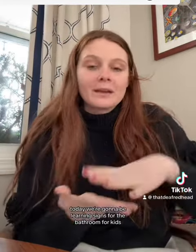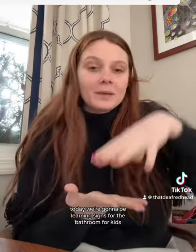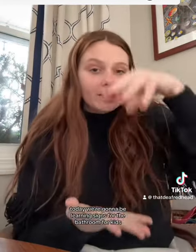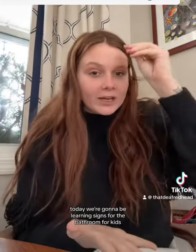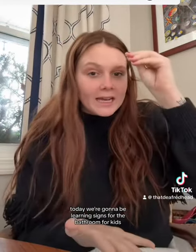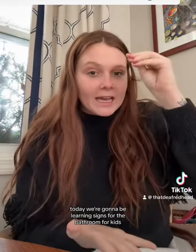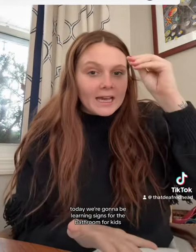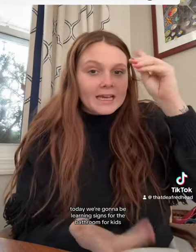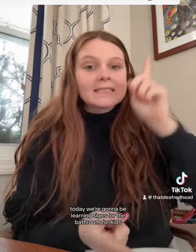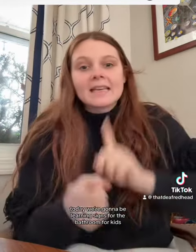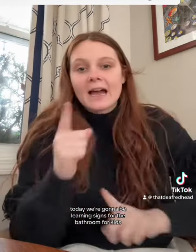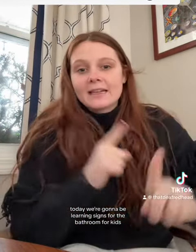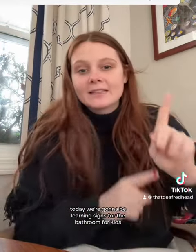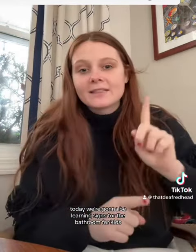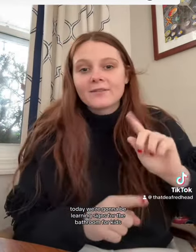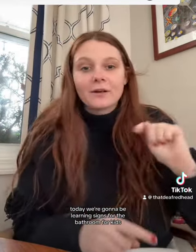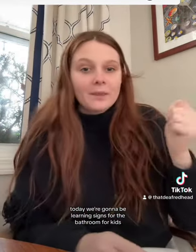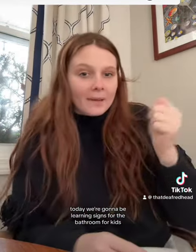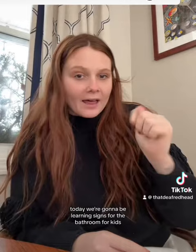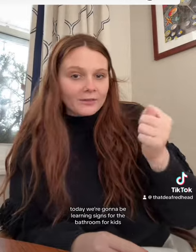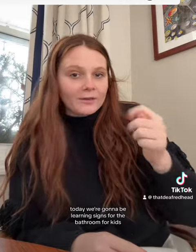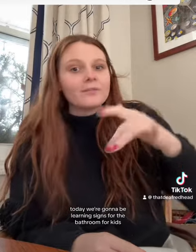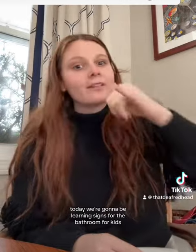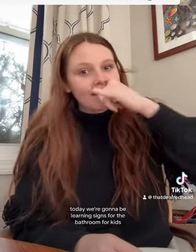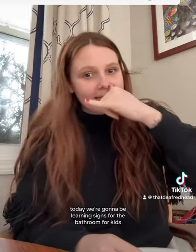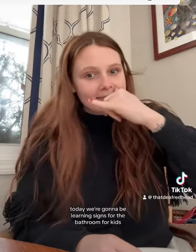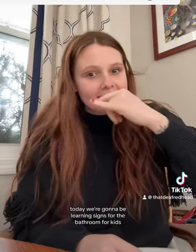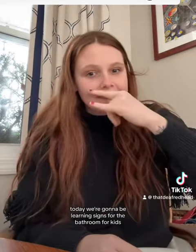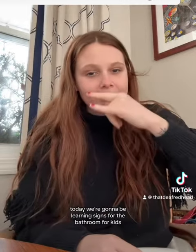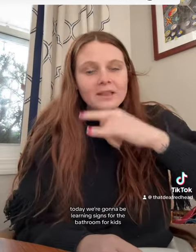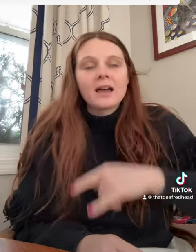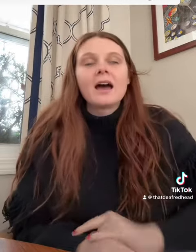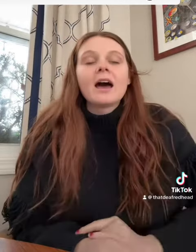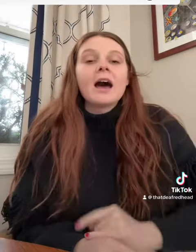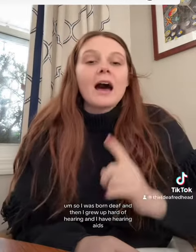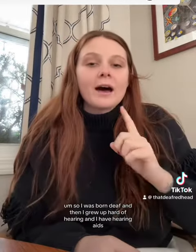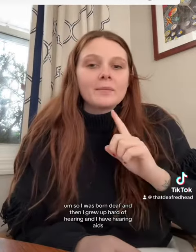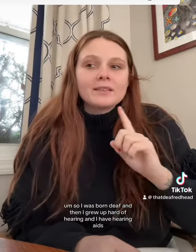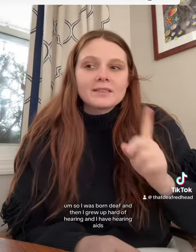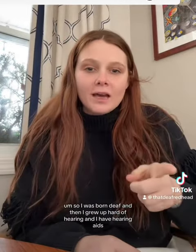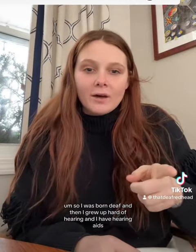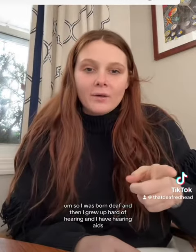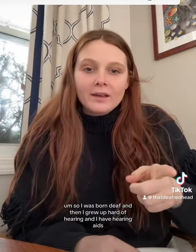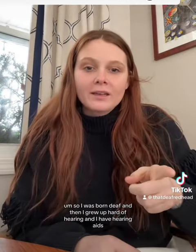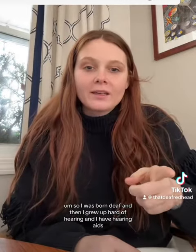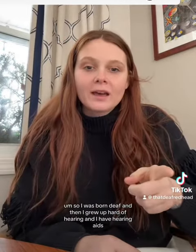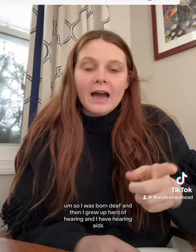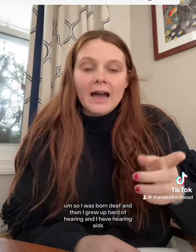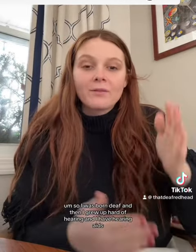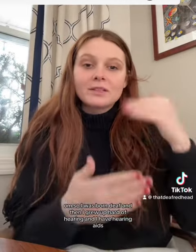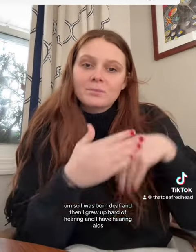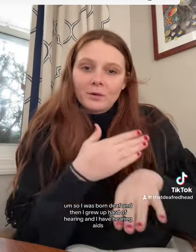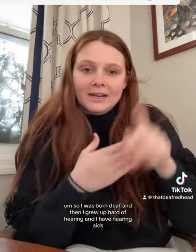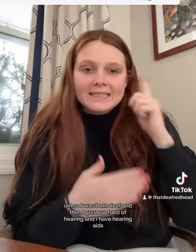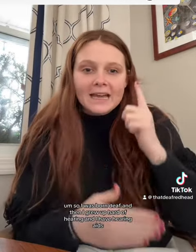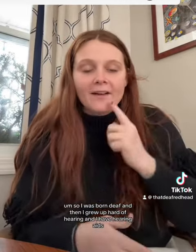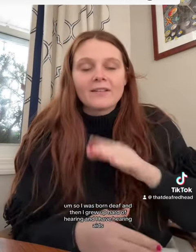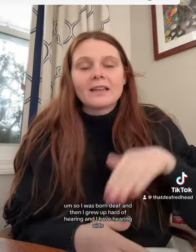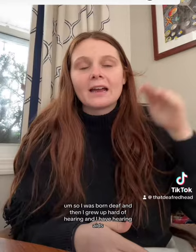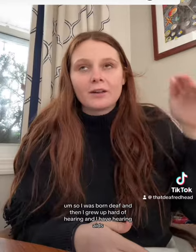be learning signs for the bathroom for kids. So I was born deaf and then I grew